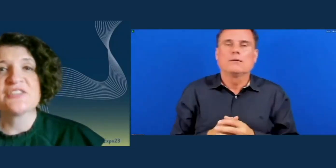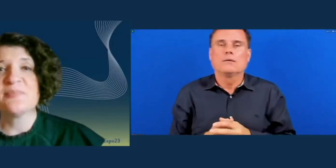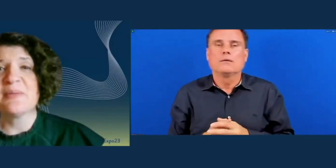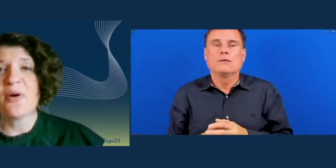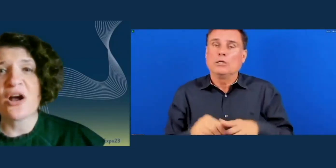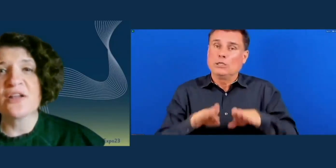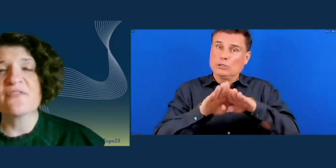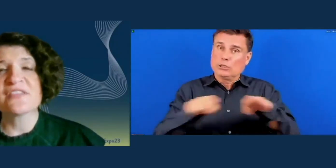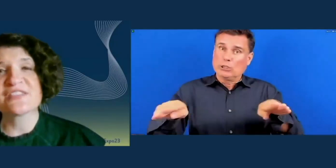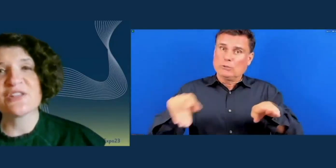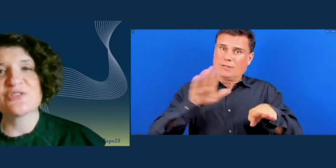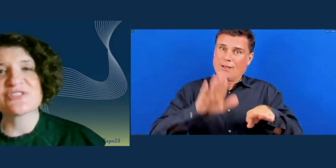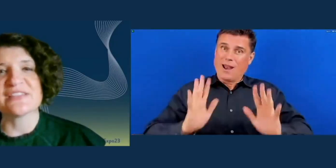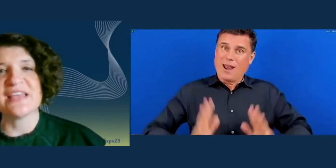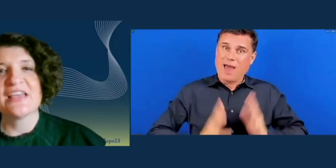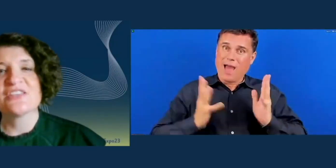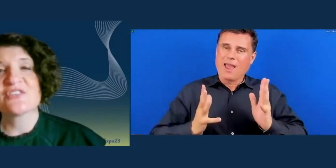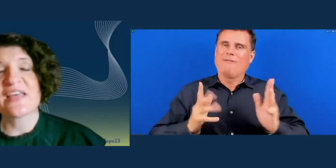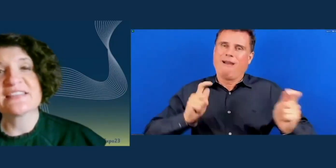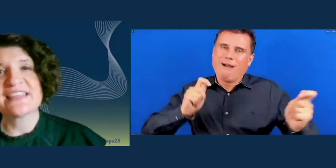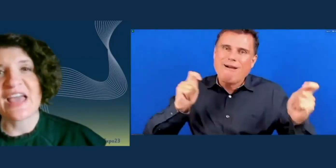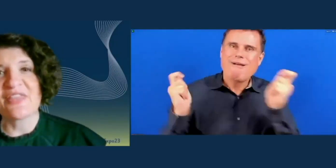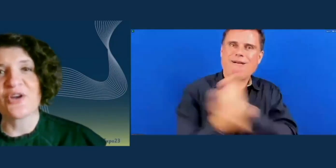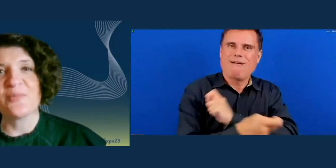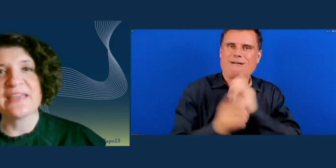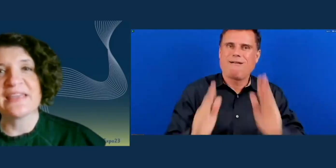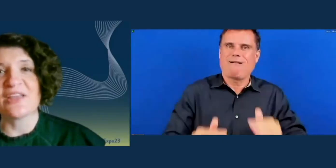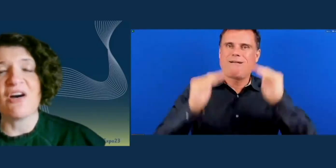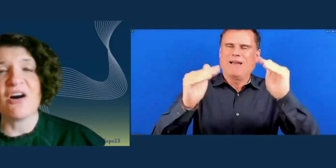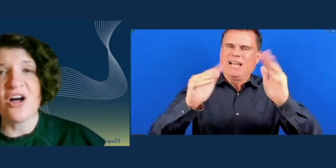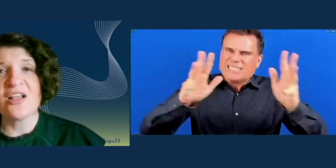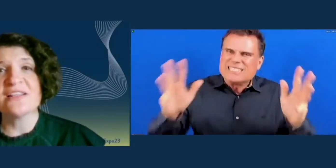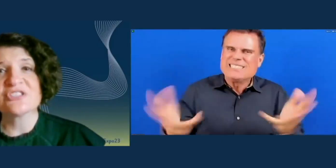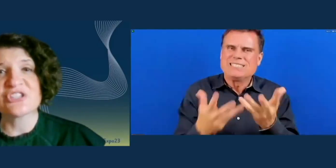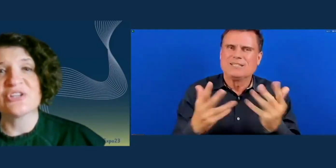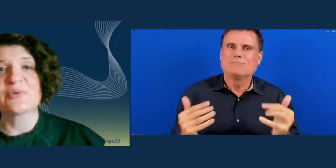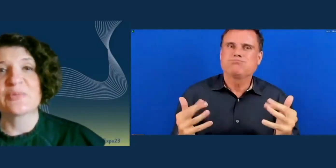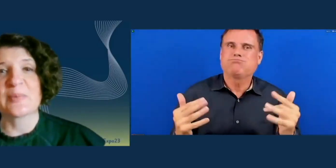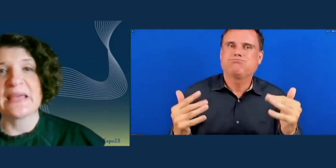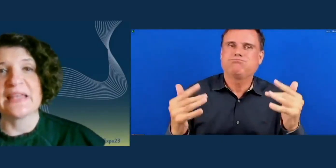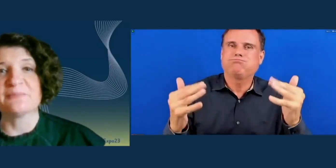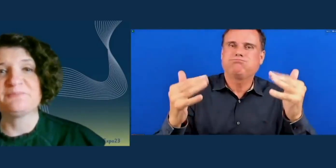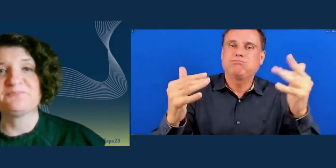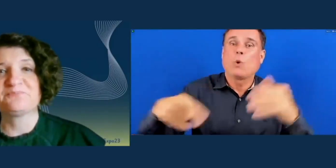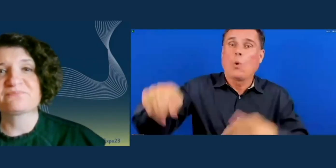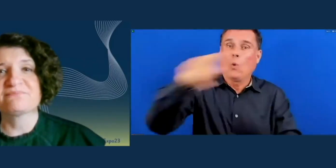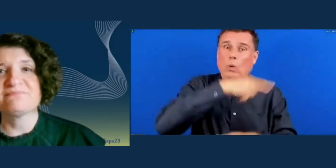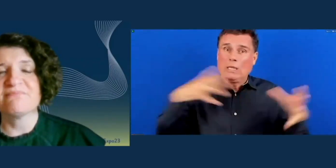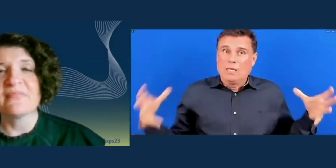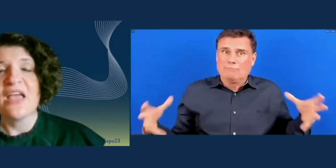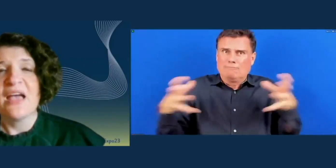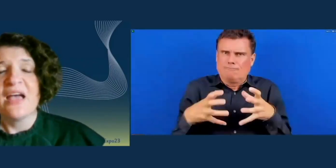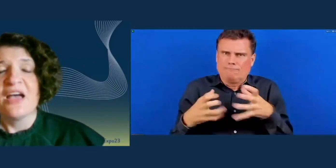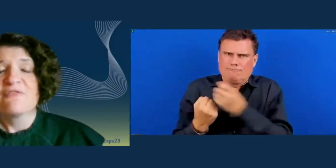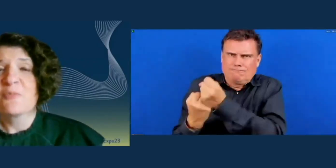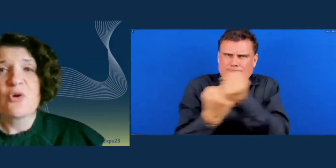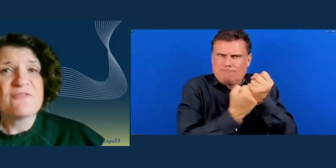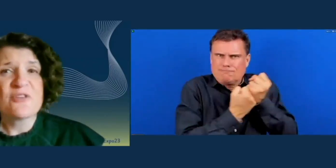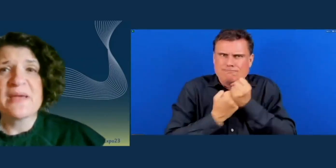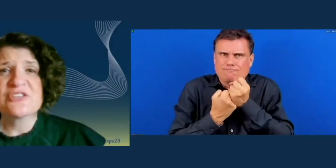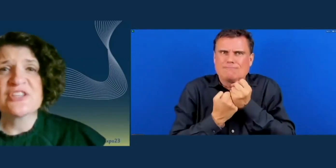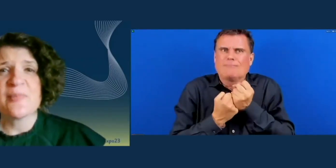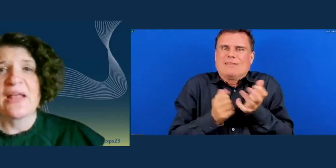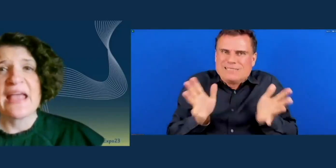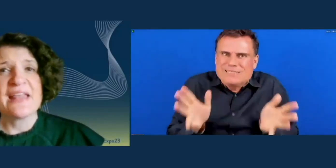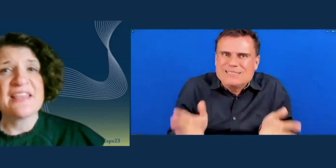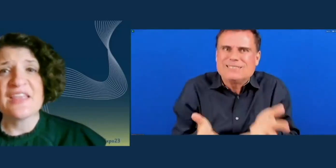and to be part of the solution so that together we can get all children reading. For more